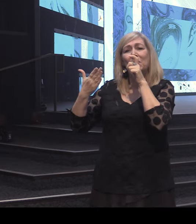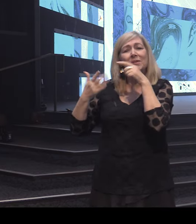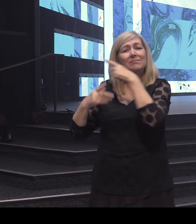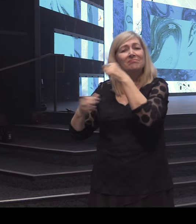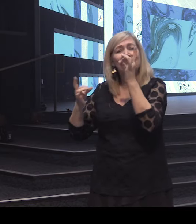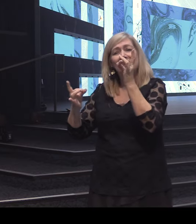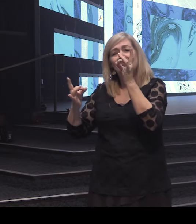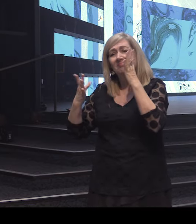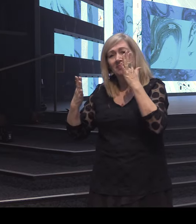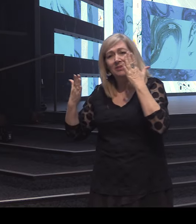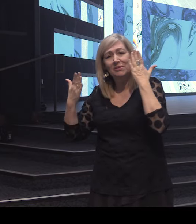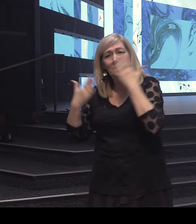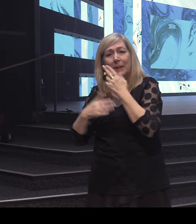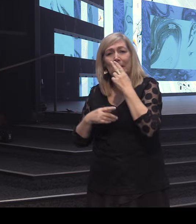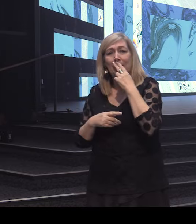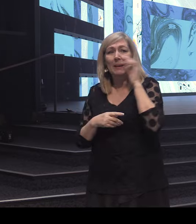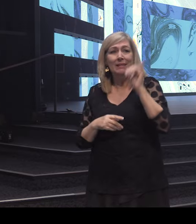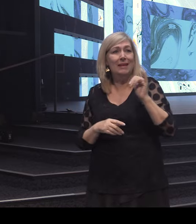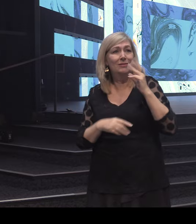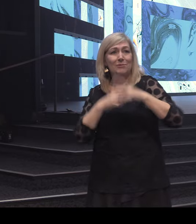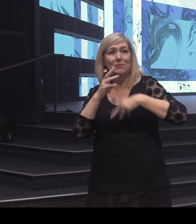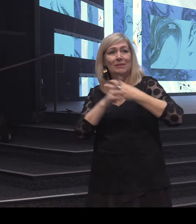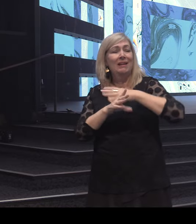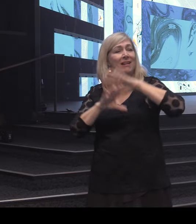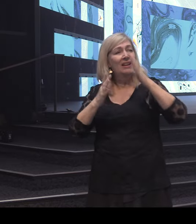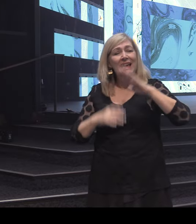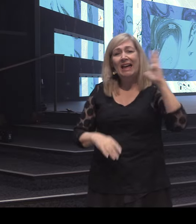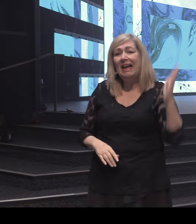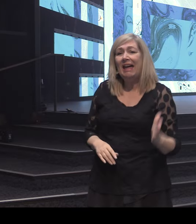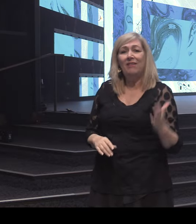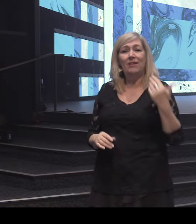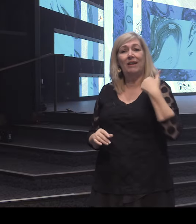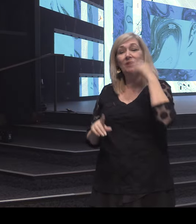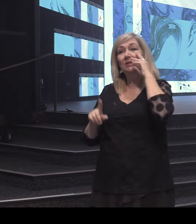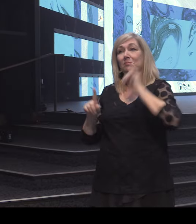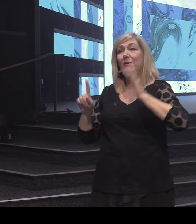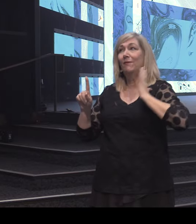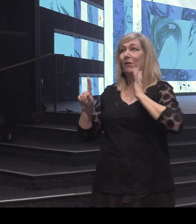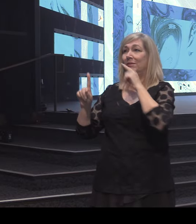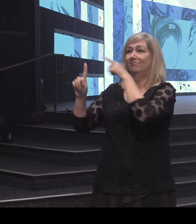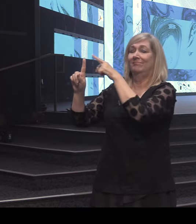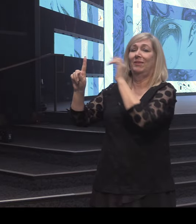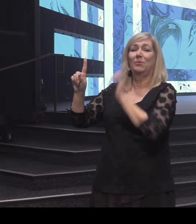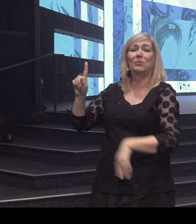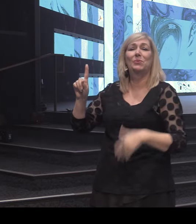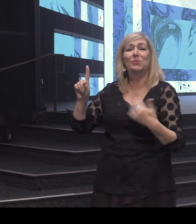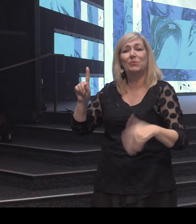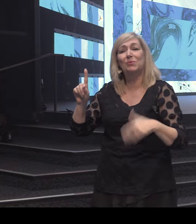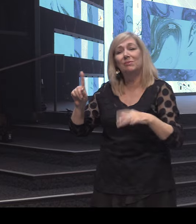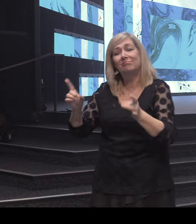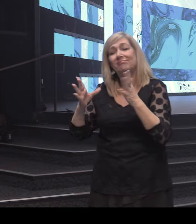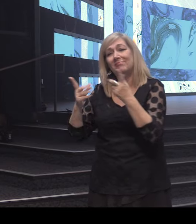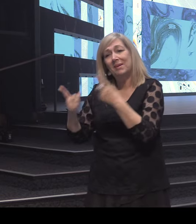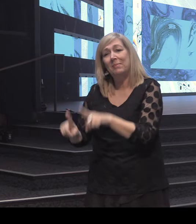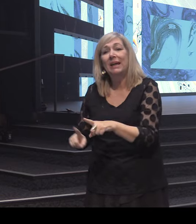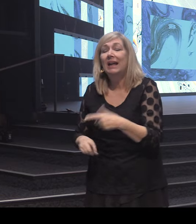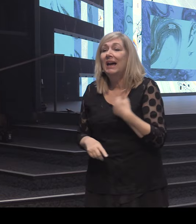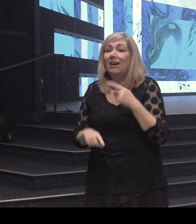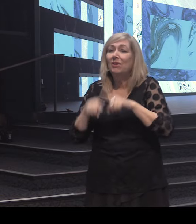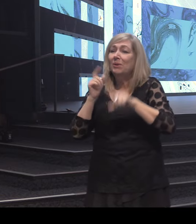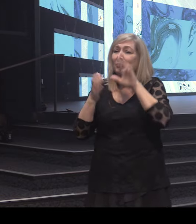deepest darkness that our world has seen in centuries. And I couldn't believe how in the world